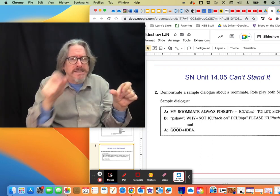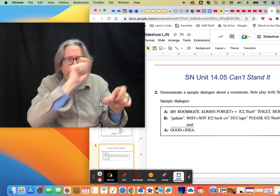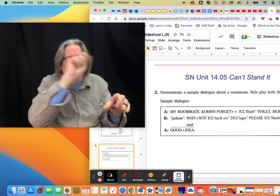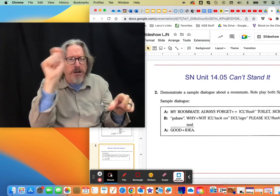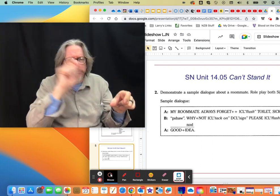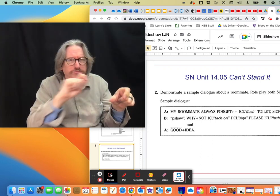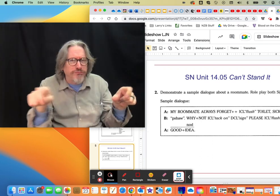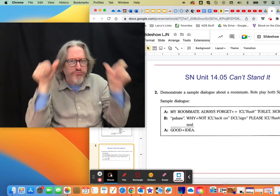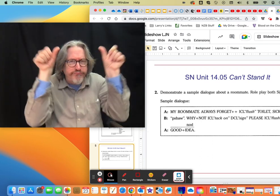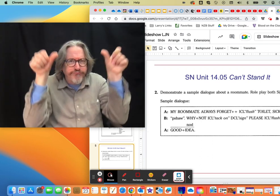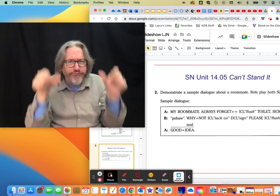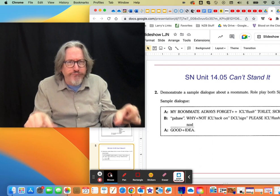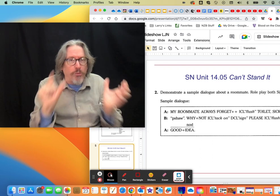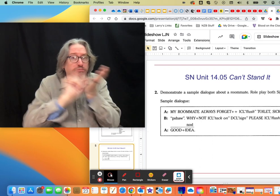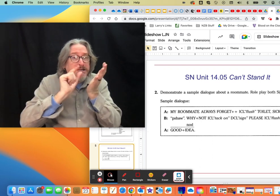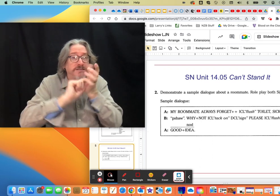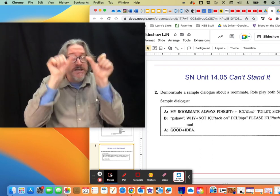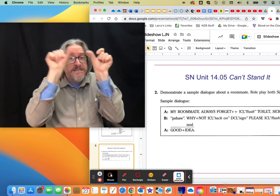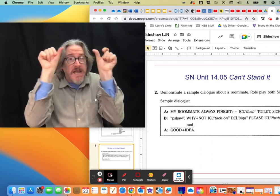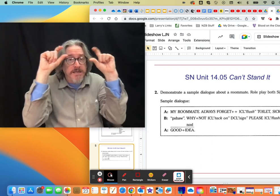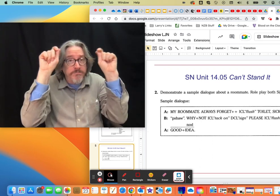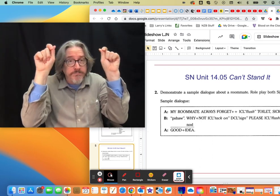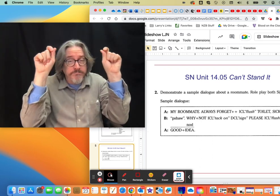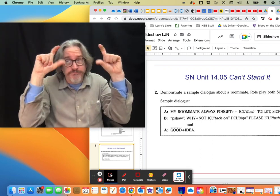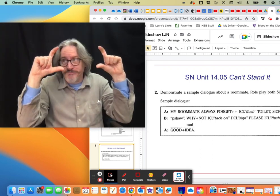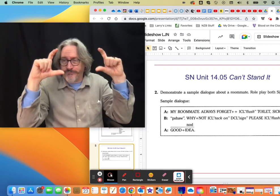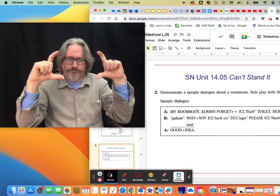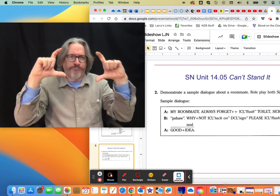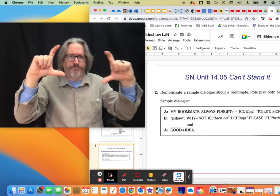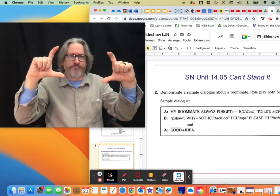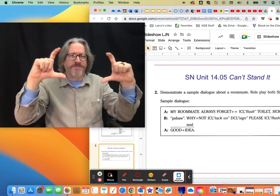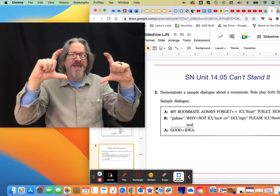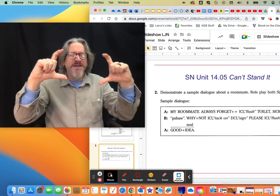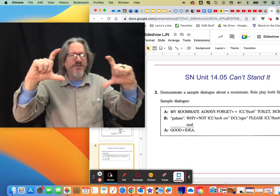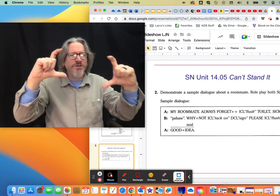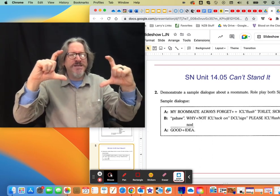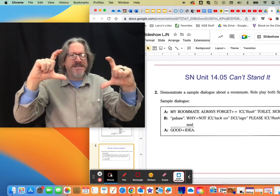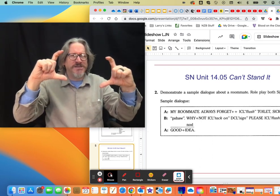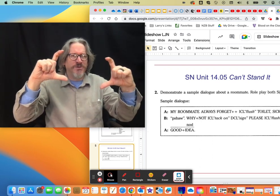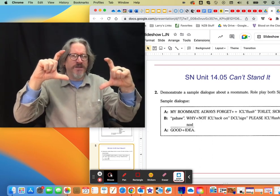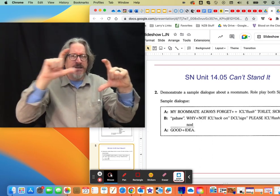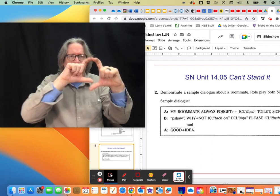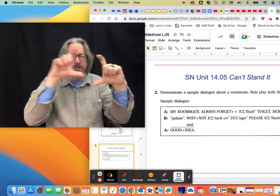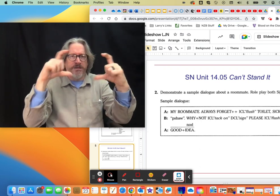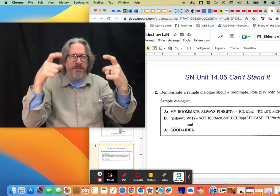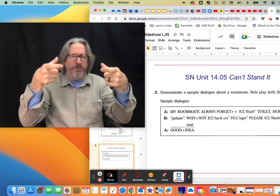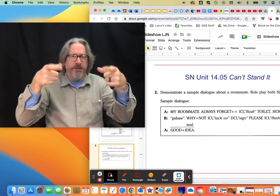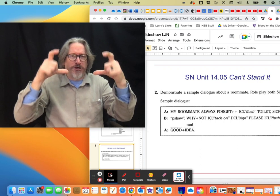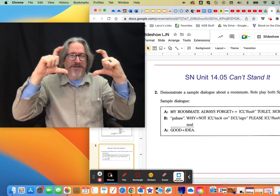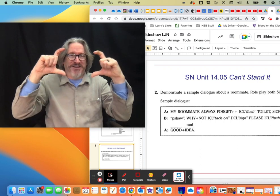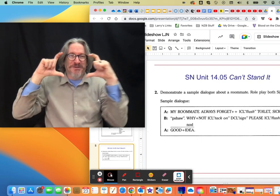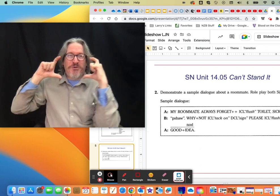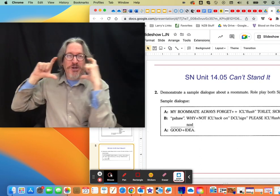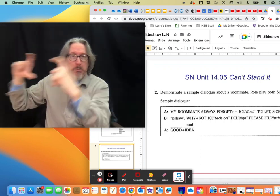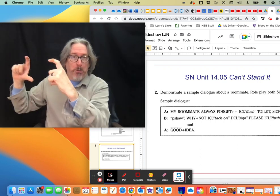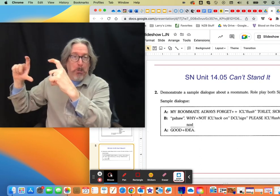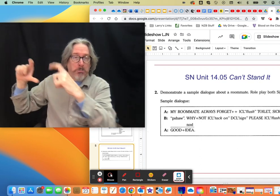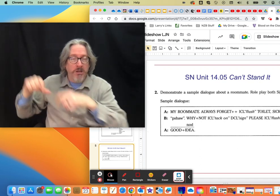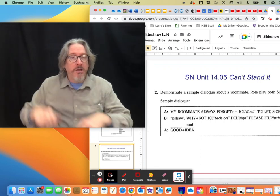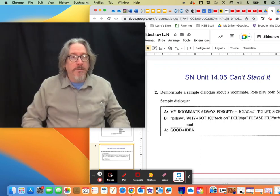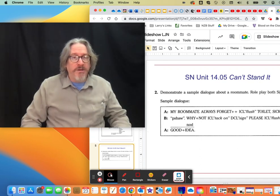Write a sign, right? Write, print a sign. If you do this, it's sort of like you engraved it in